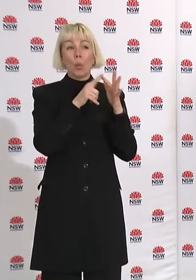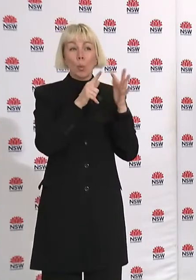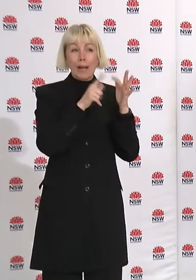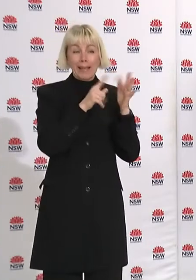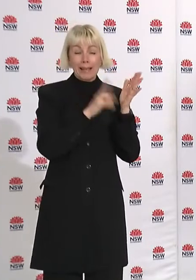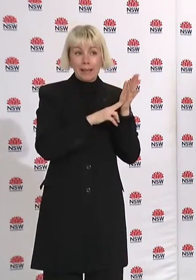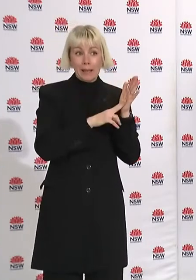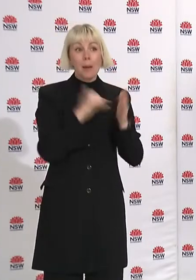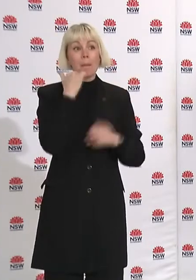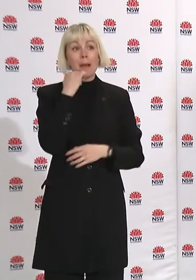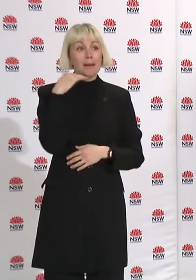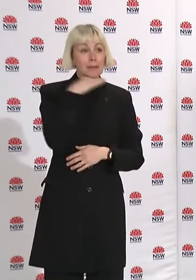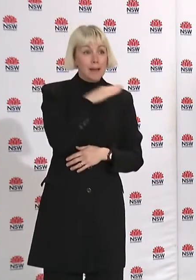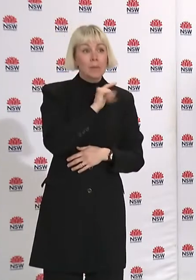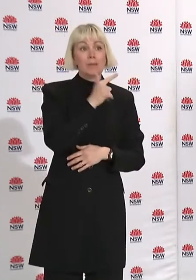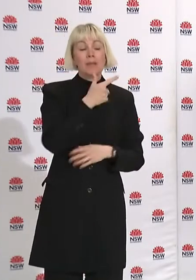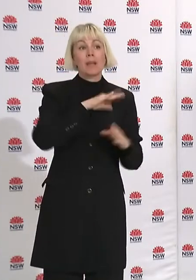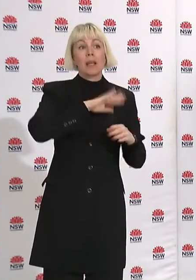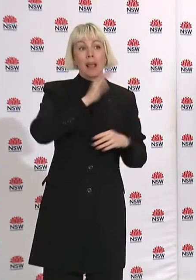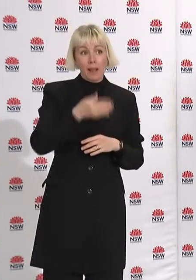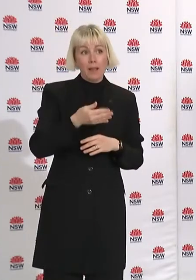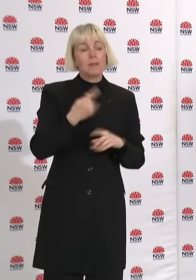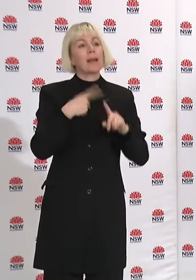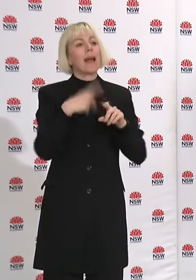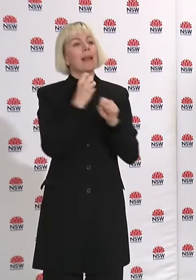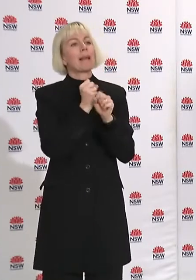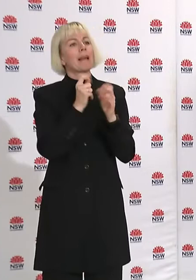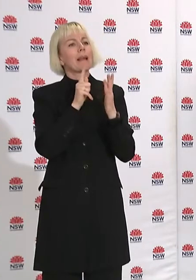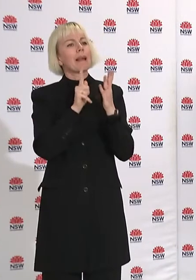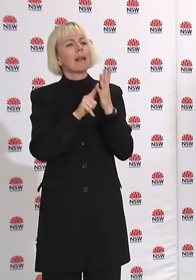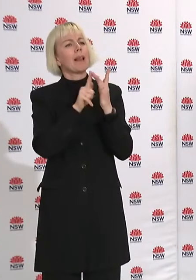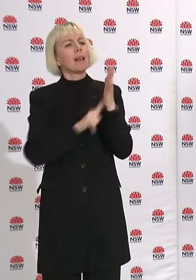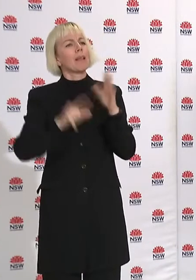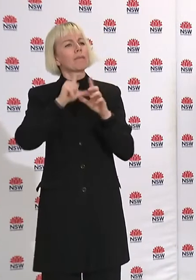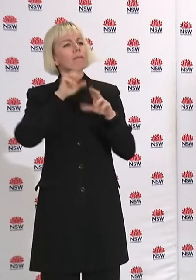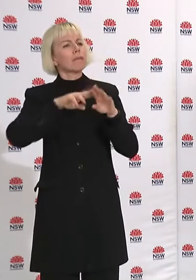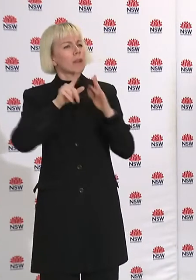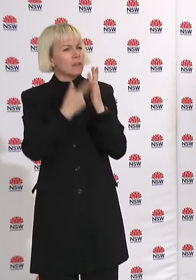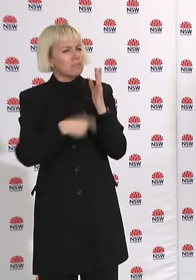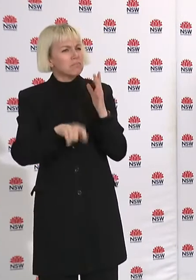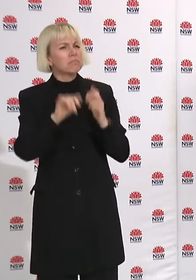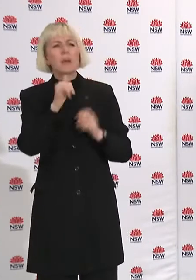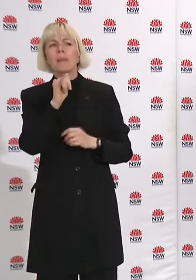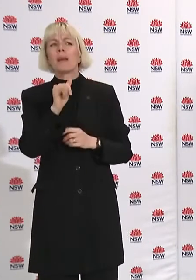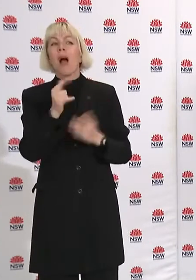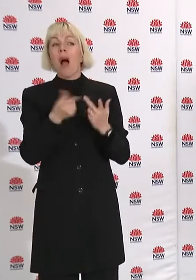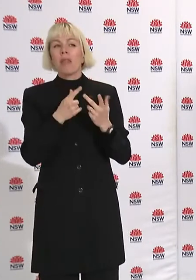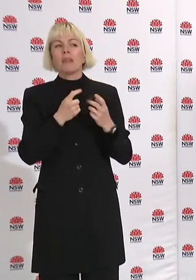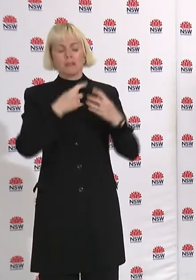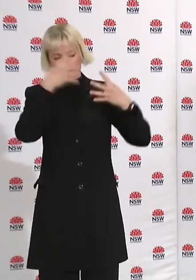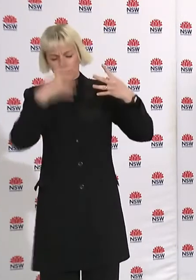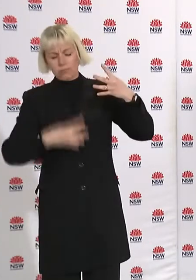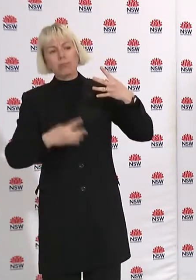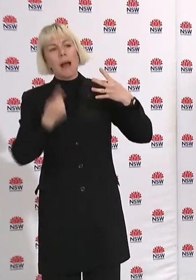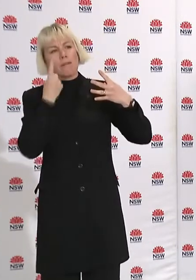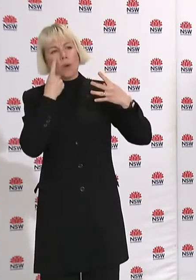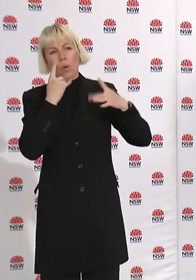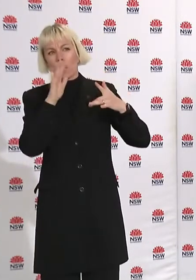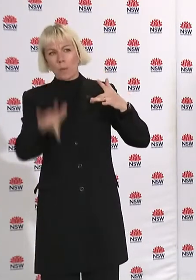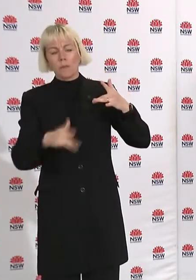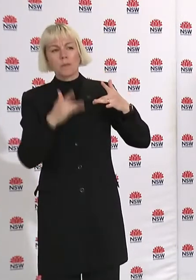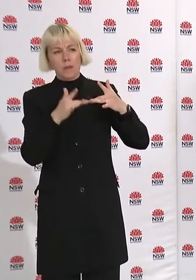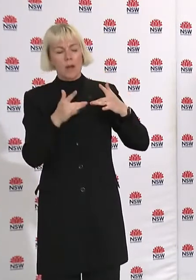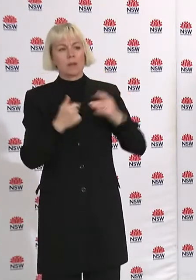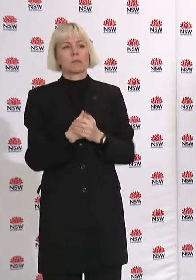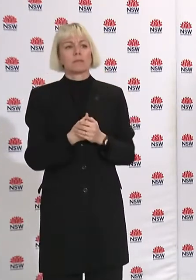Blacktown. So they're the new areas that we've added, remembering that we have the other Fairfield local government area and County Braxtown government area and